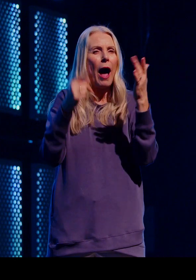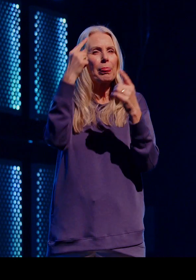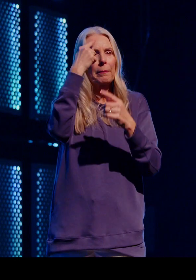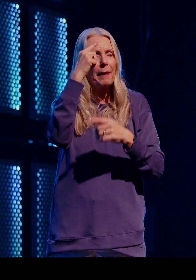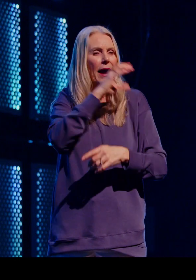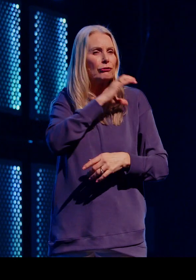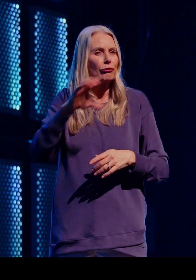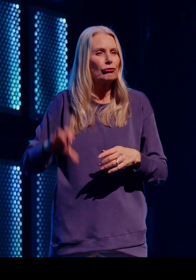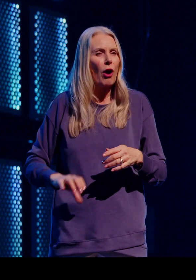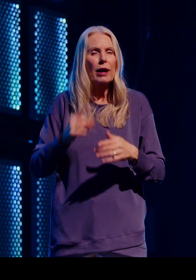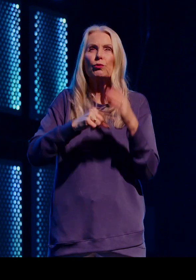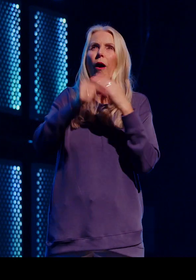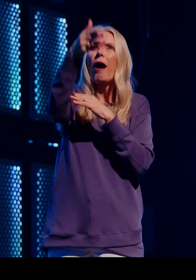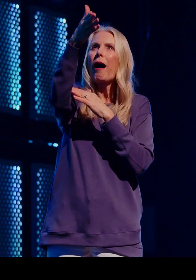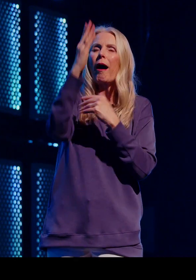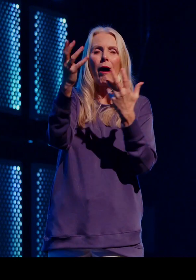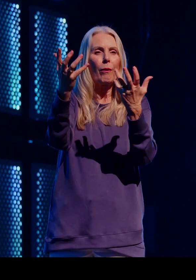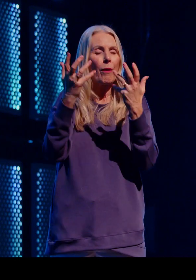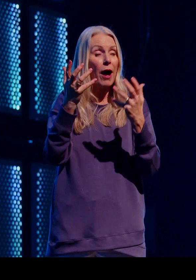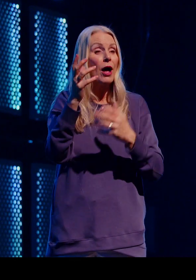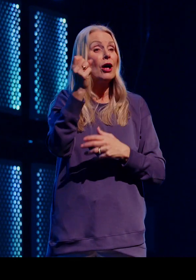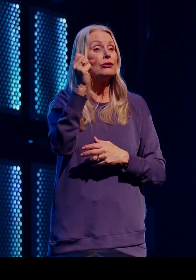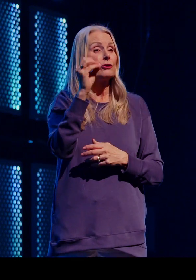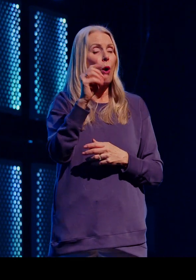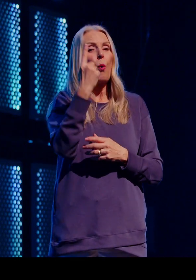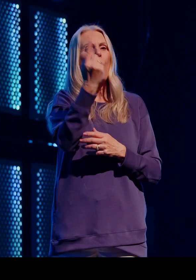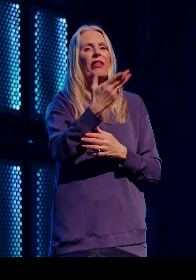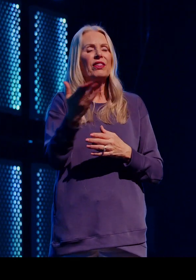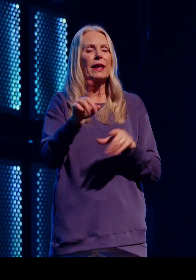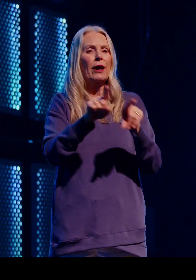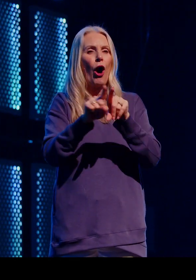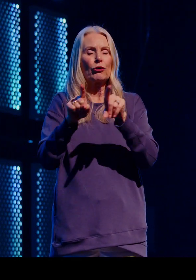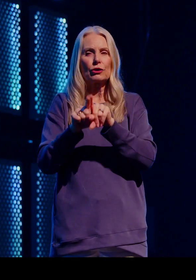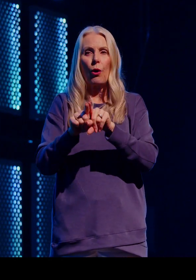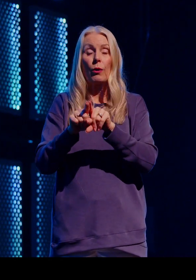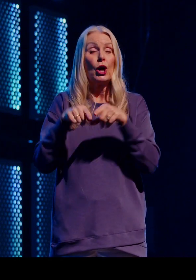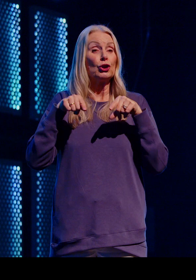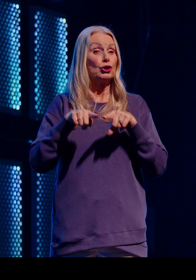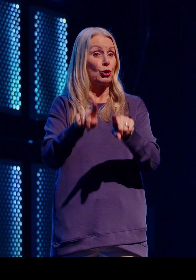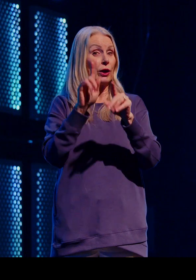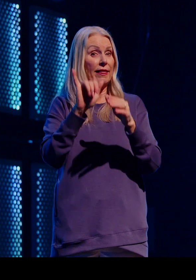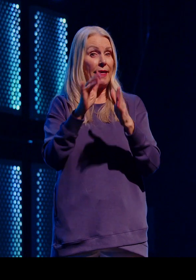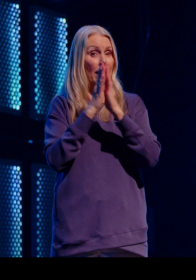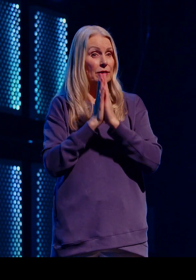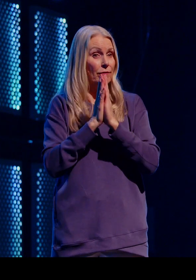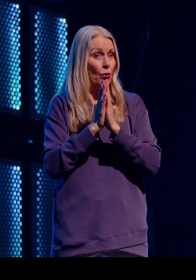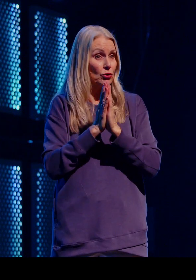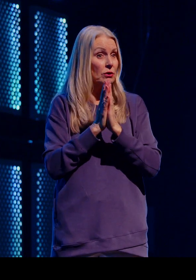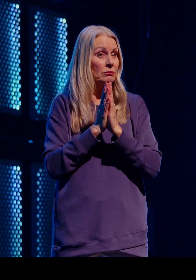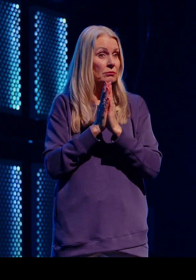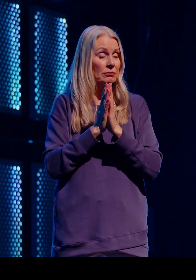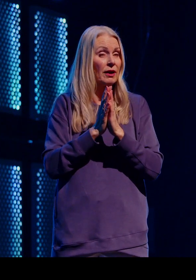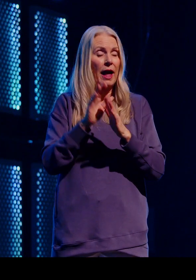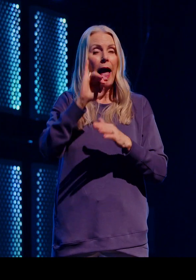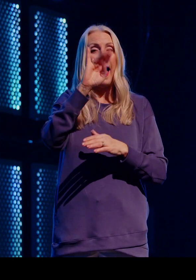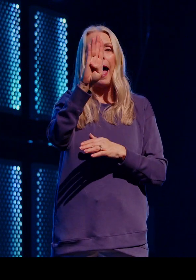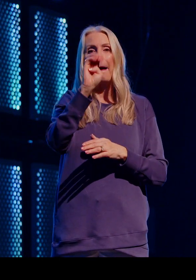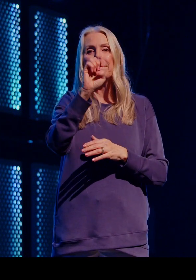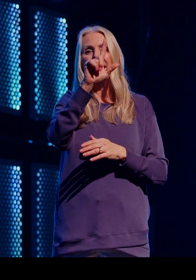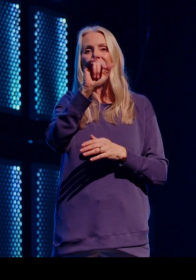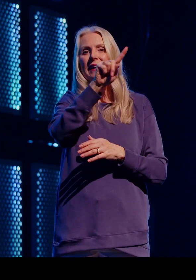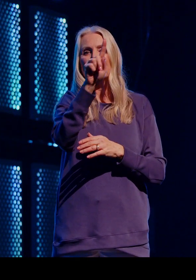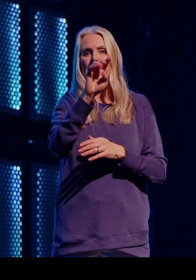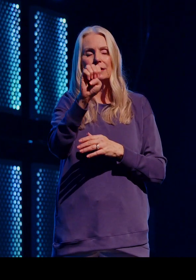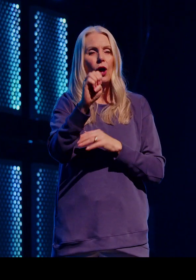things that God is concerned about. Not only that, but one of the things I want to tell you about is our devotions. While we were there in Belize, we copied a